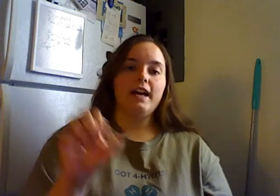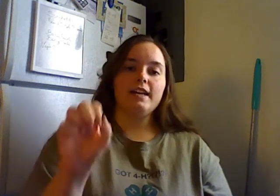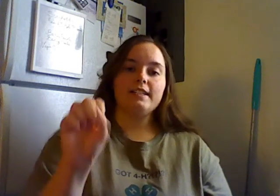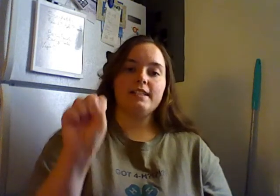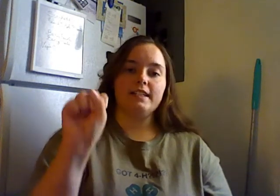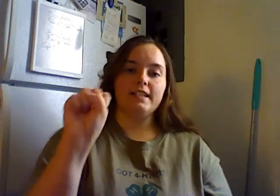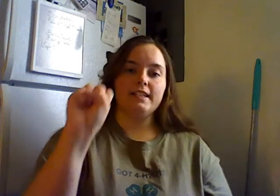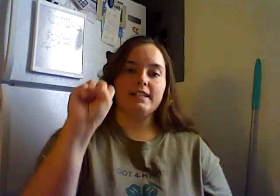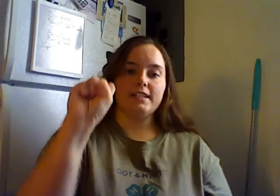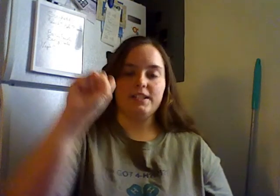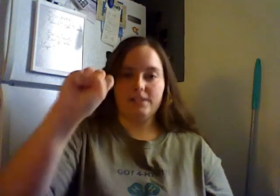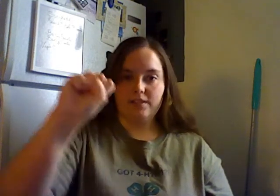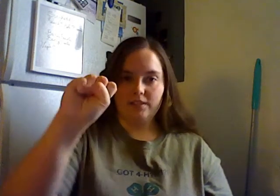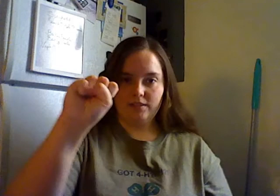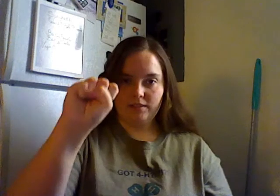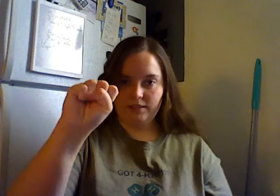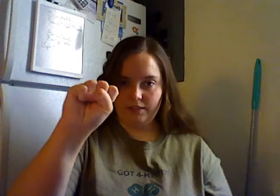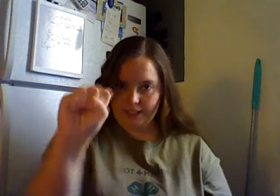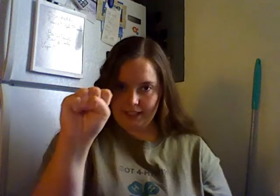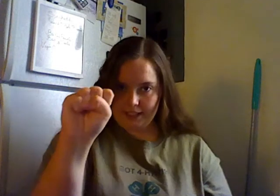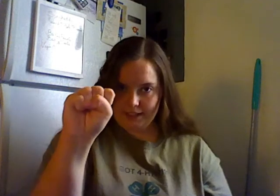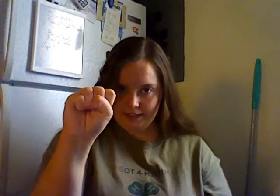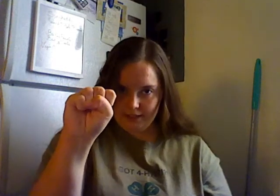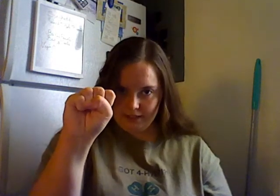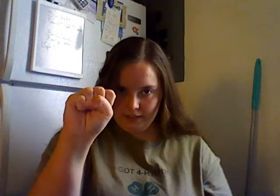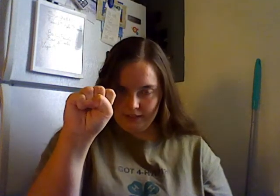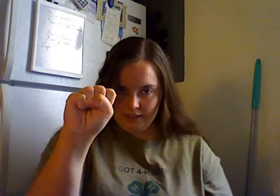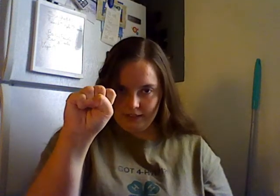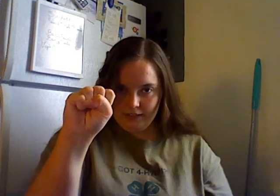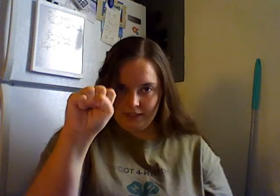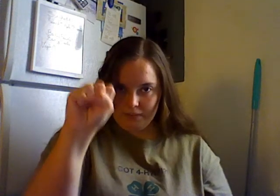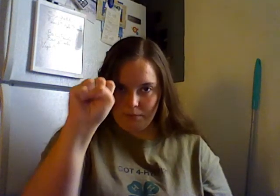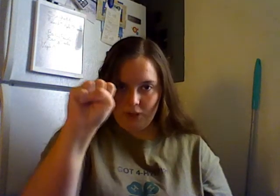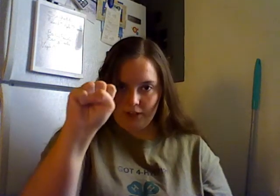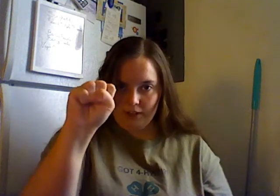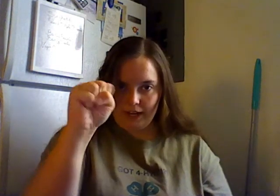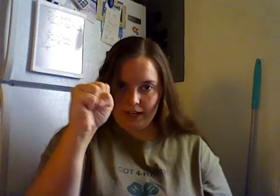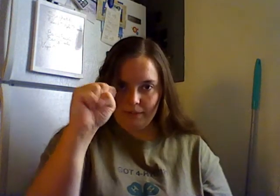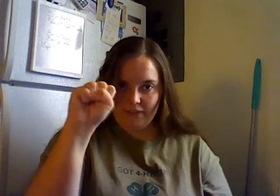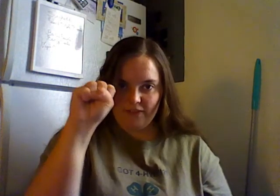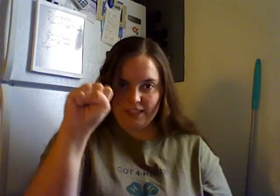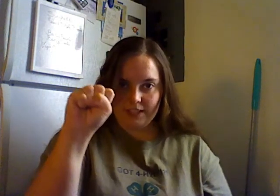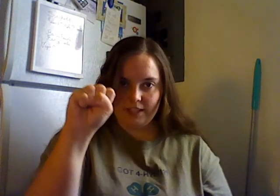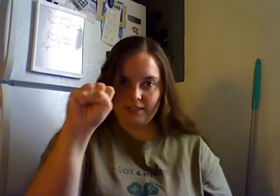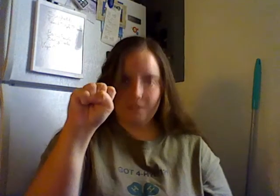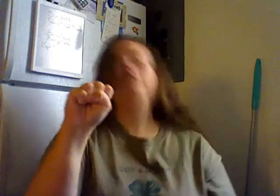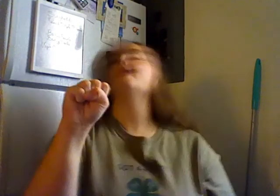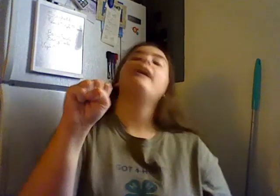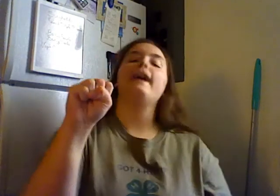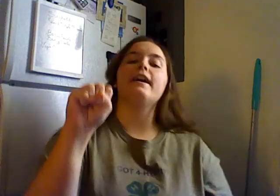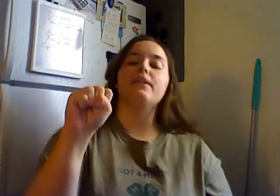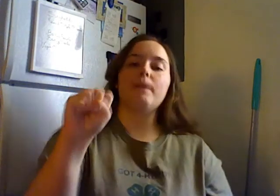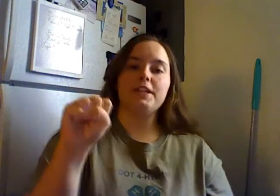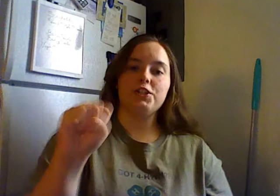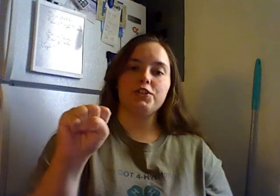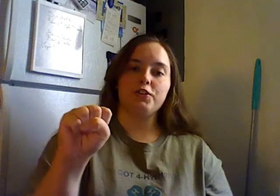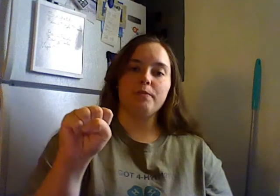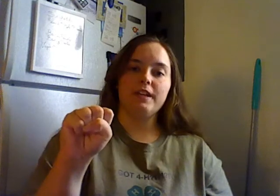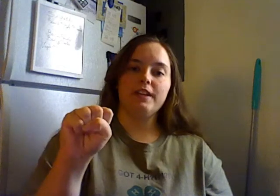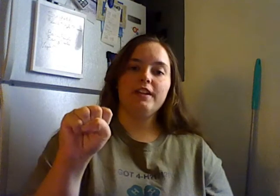S is just like this. You ball your hand up in a fist. And the way my teacher told me,